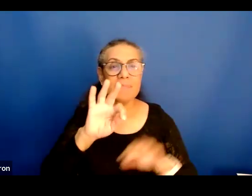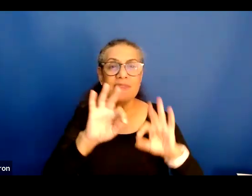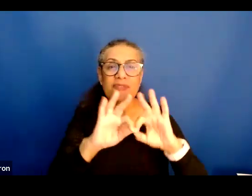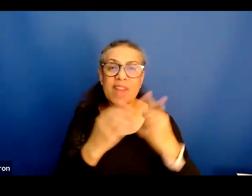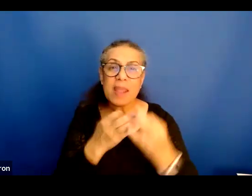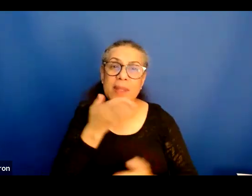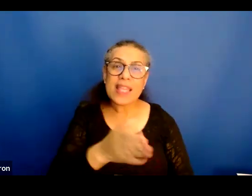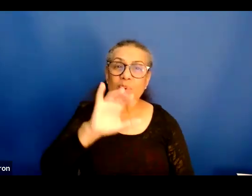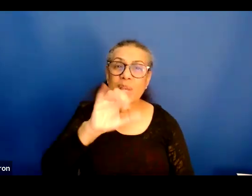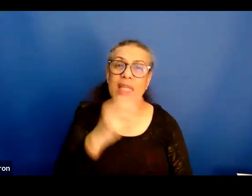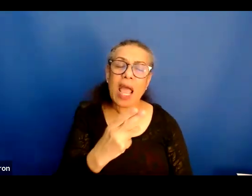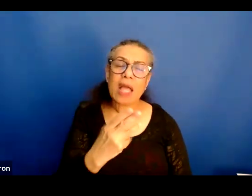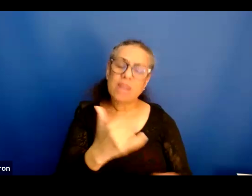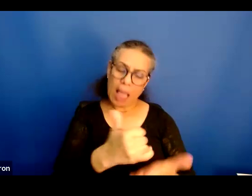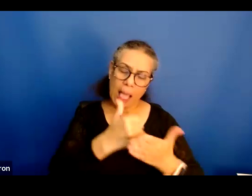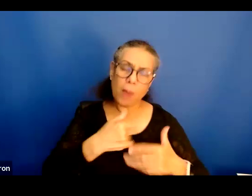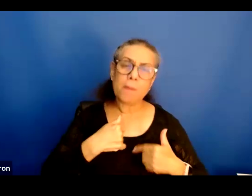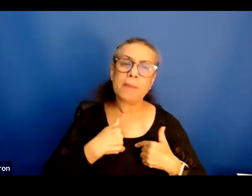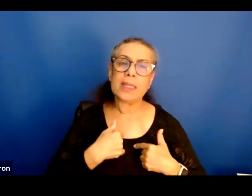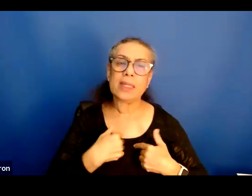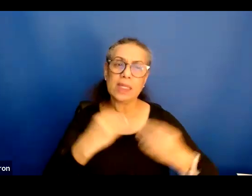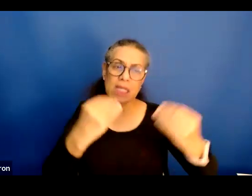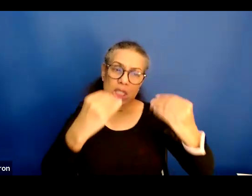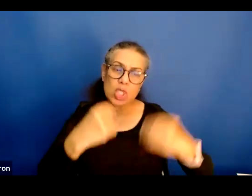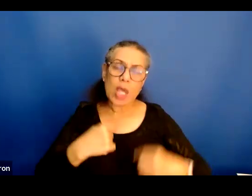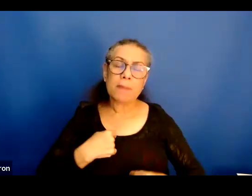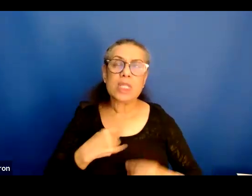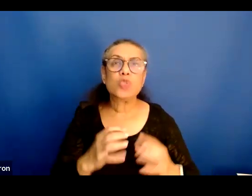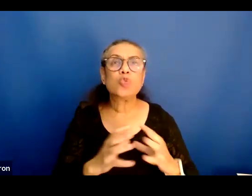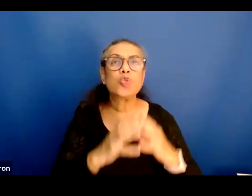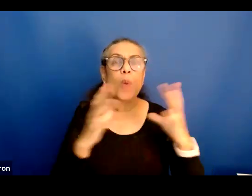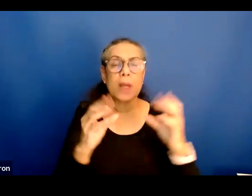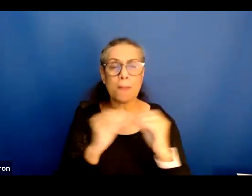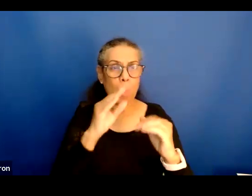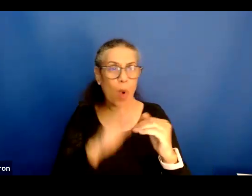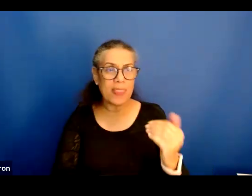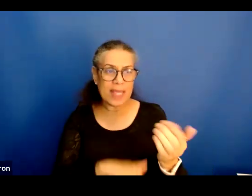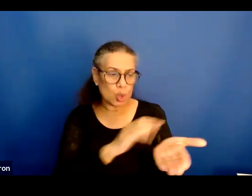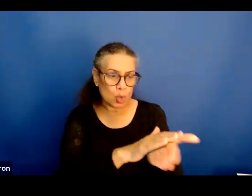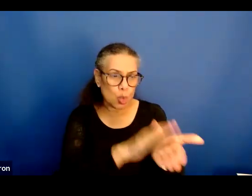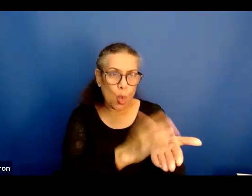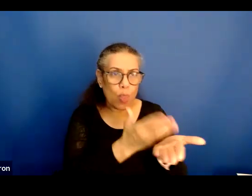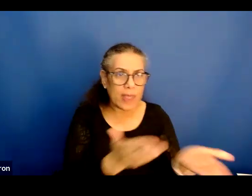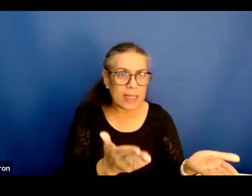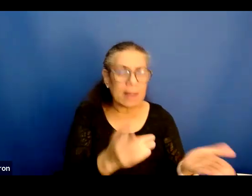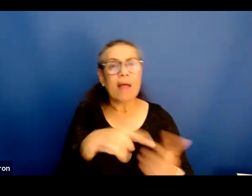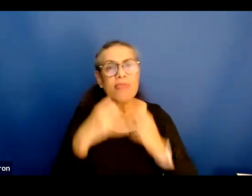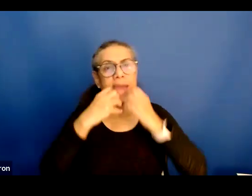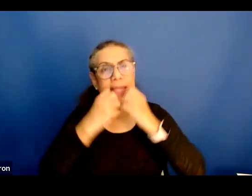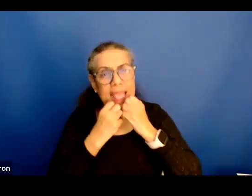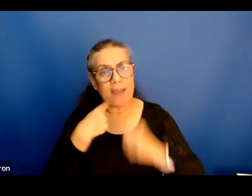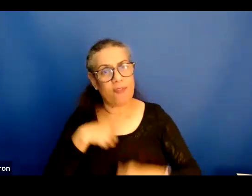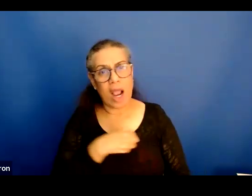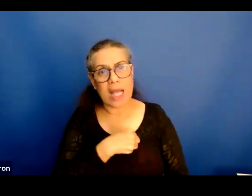patient and helpful. They taught us so much more than just education. They cared for us like